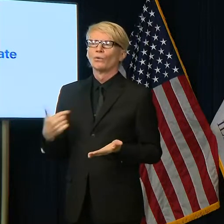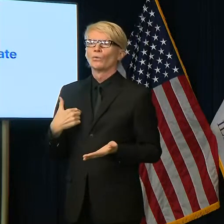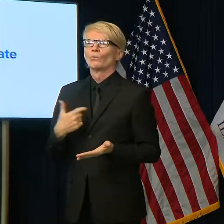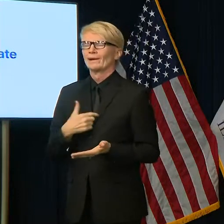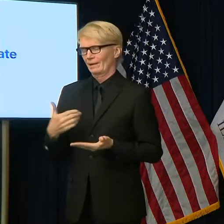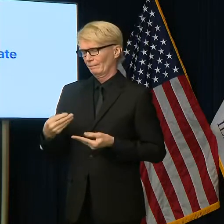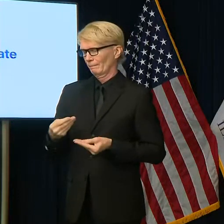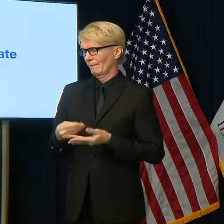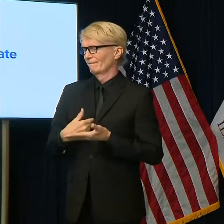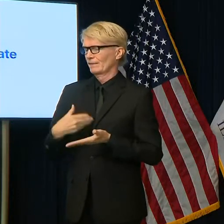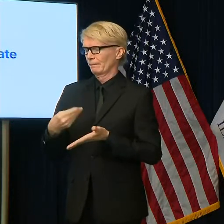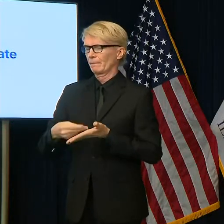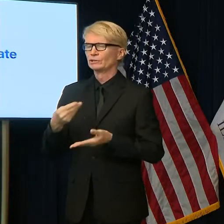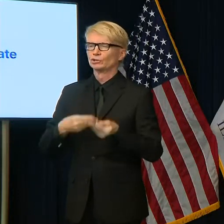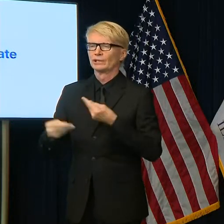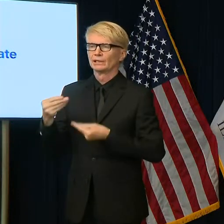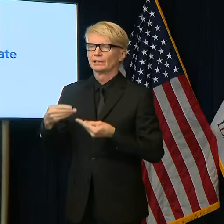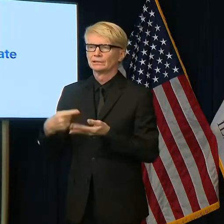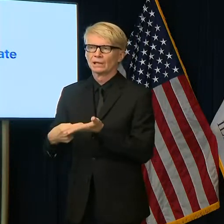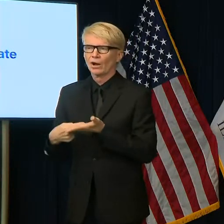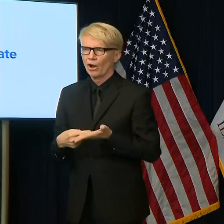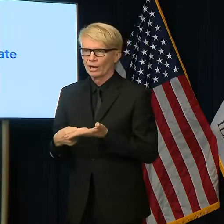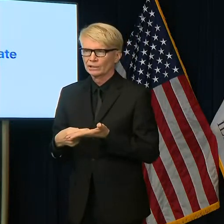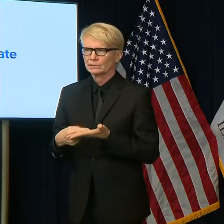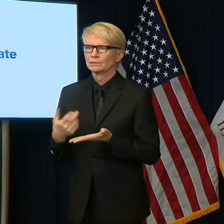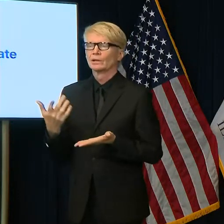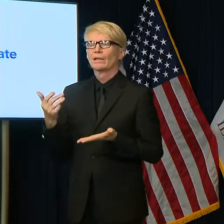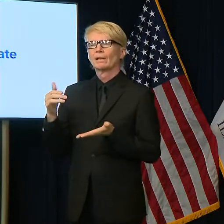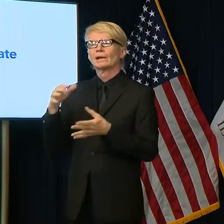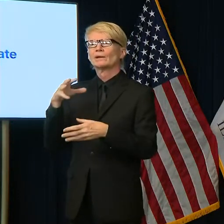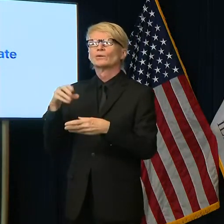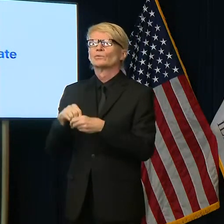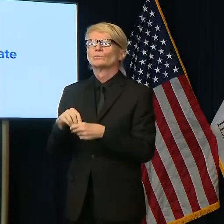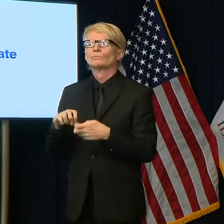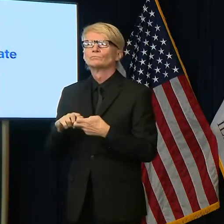budget talks going forward. One is,